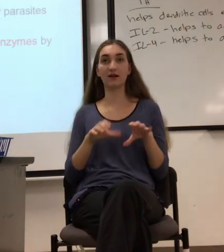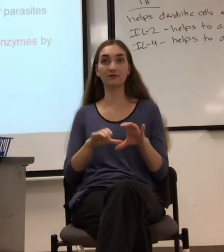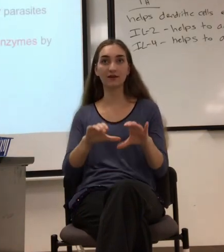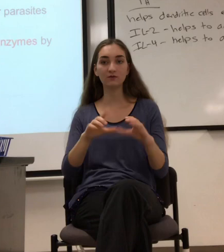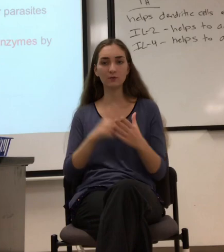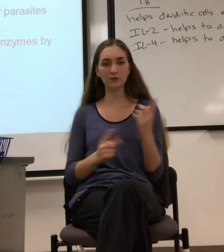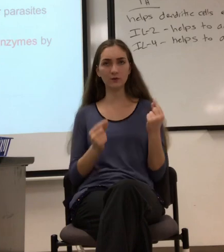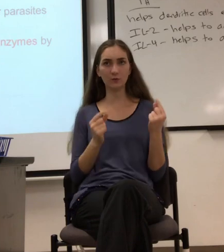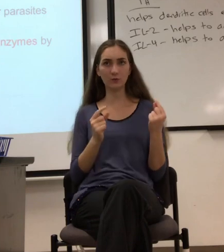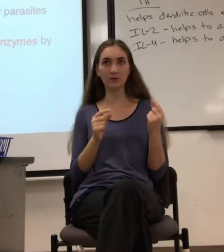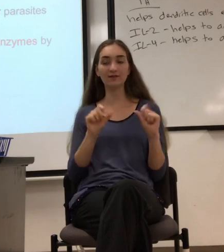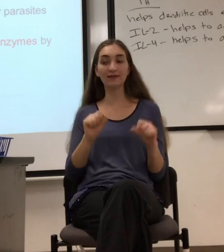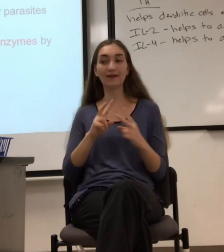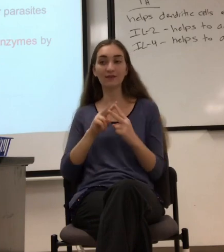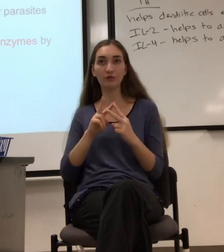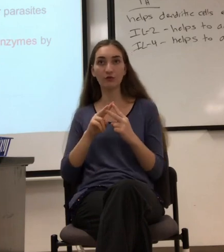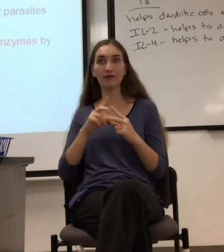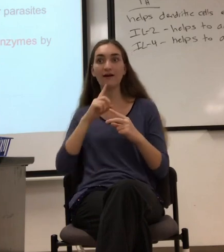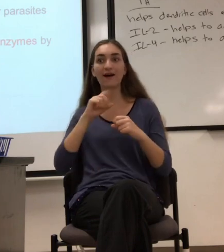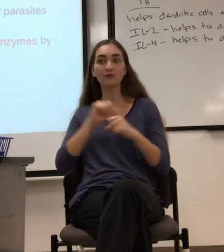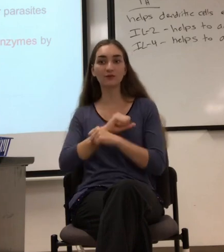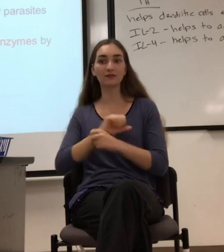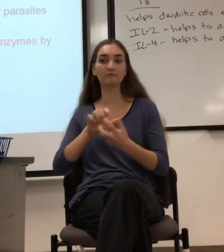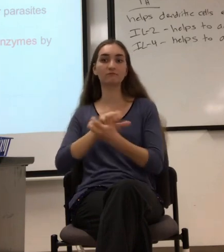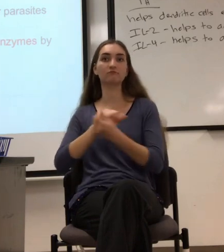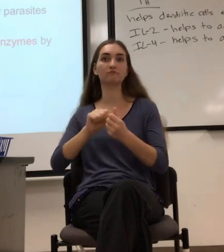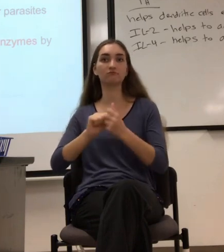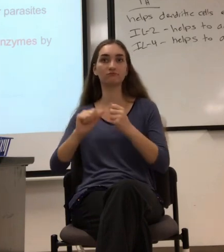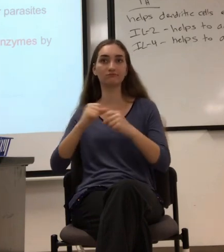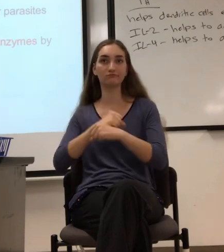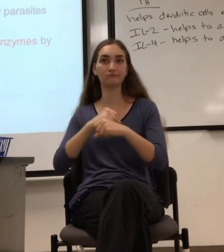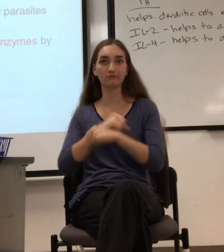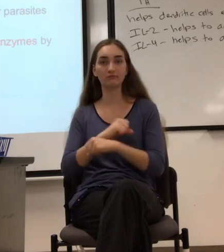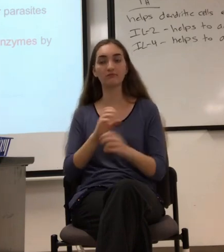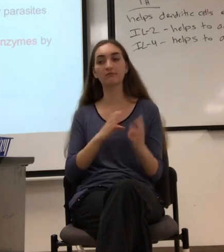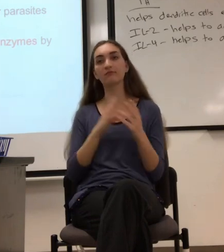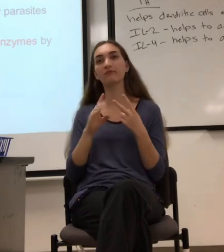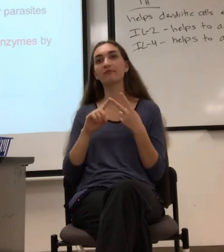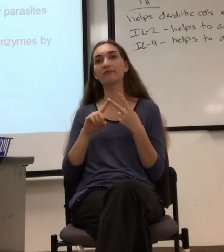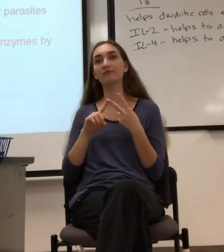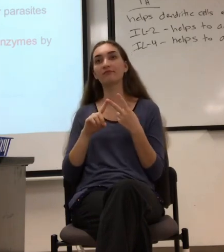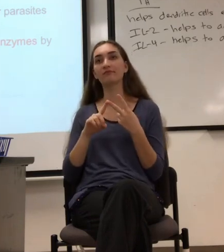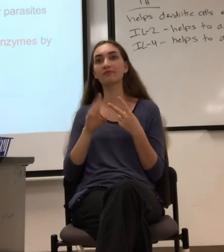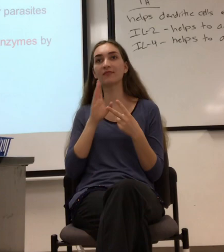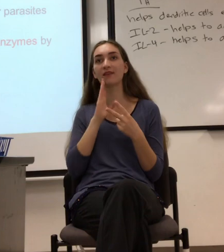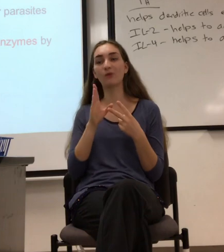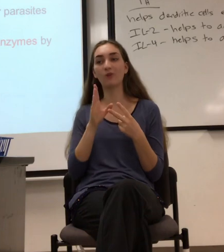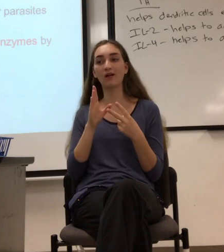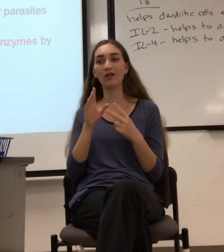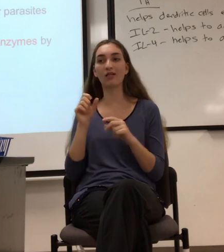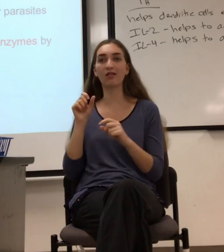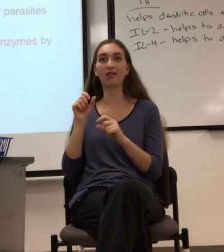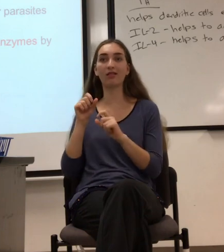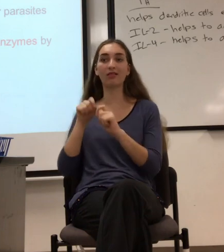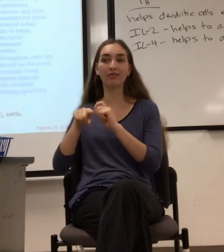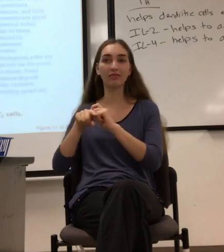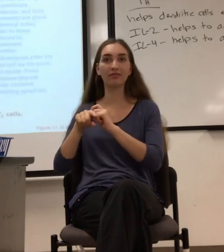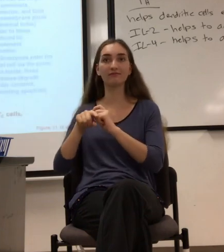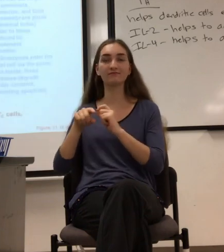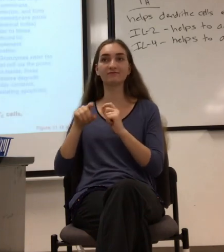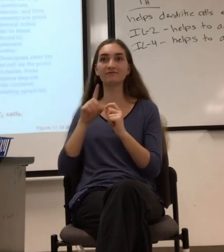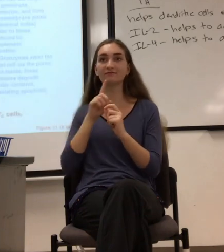can do the hand-to-hand combat. When they administer this lethal hit with perforins and granzymes.